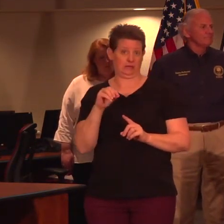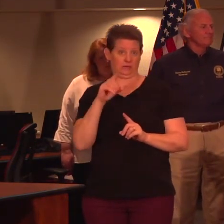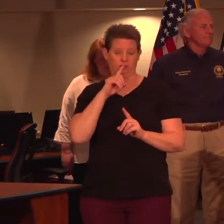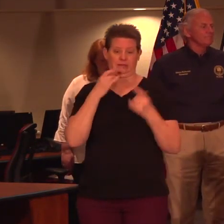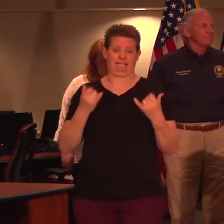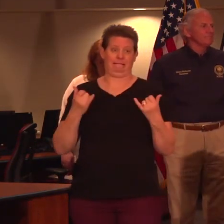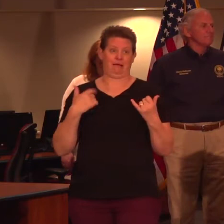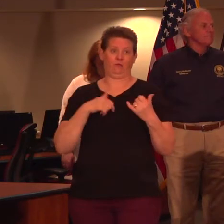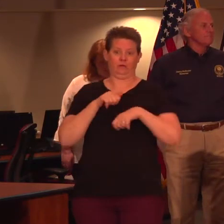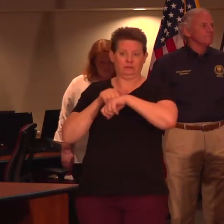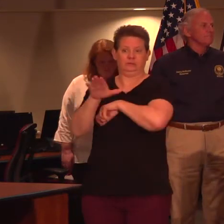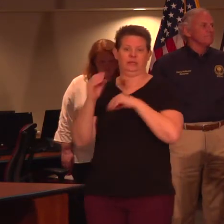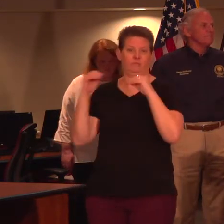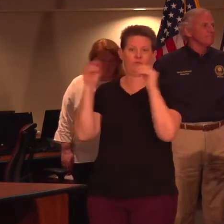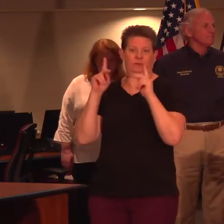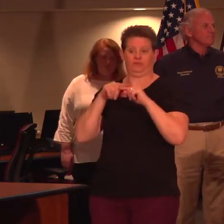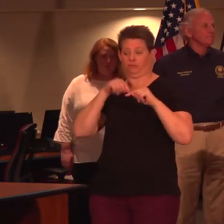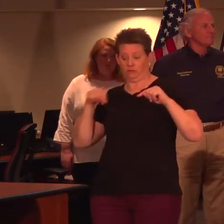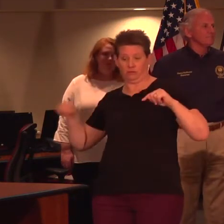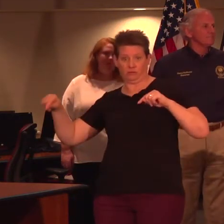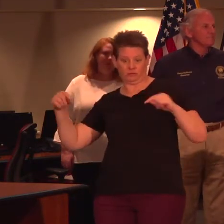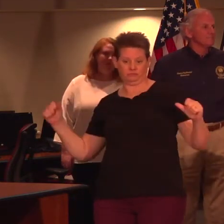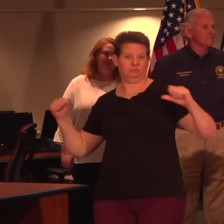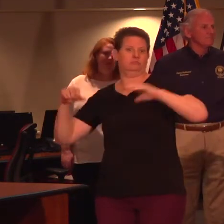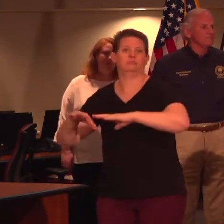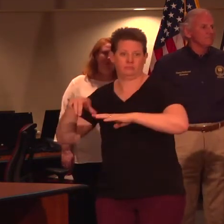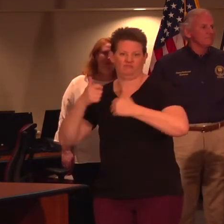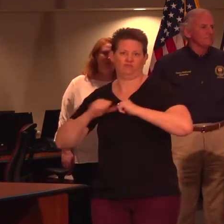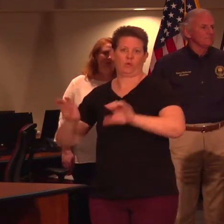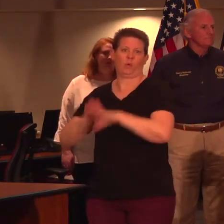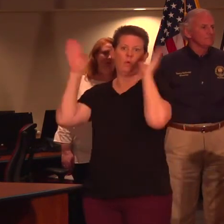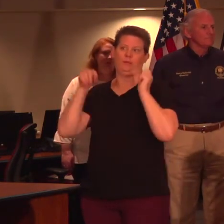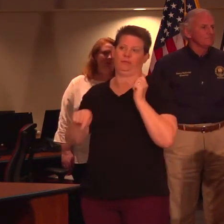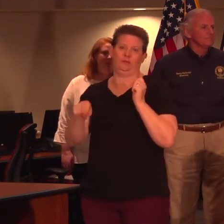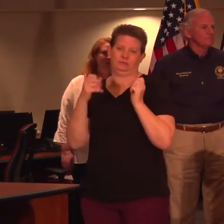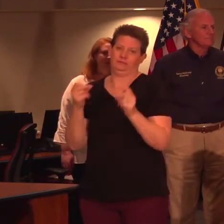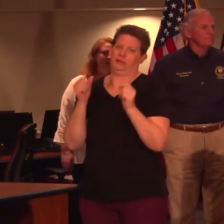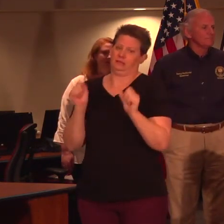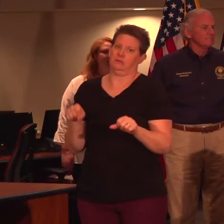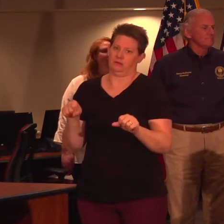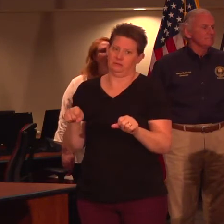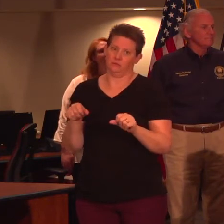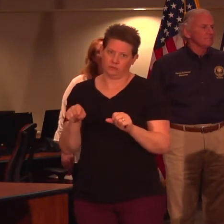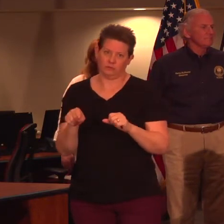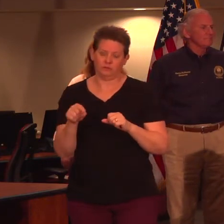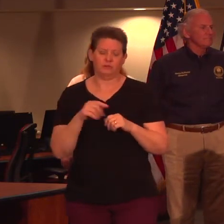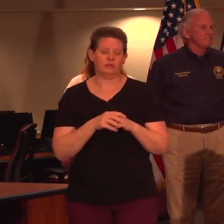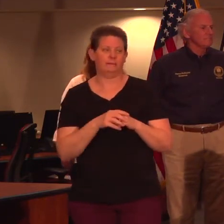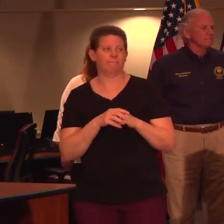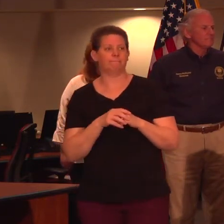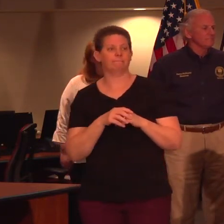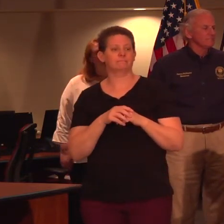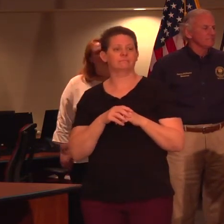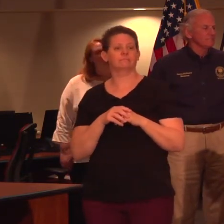additional road crews into from adjacent counties in order to try to get those roads reopened as quickly as possible. One